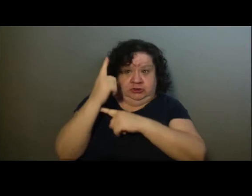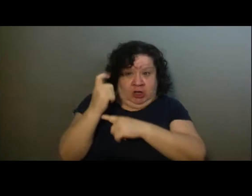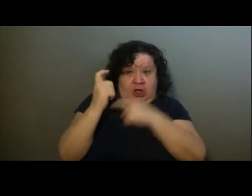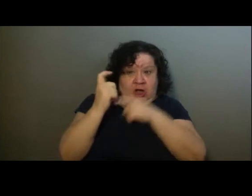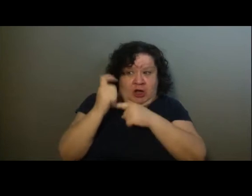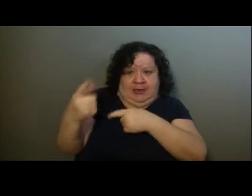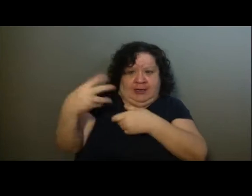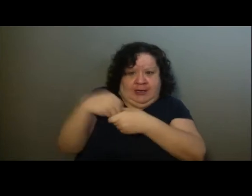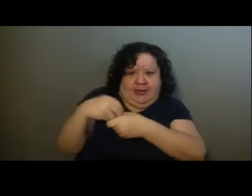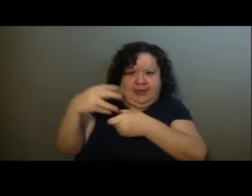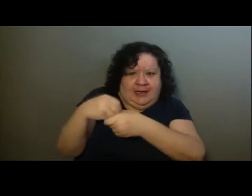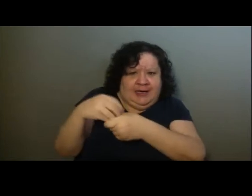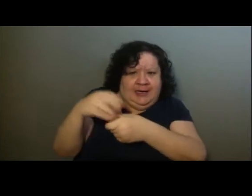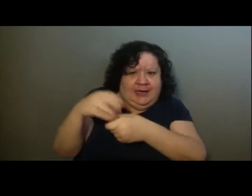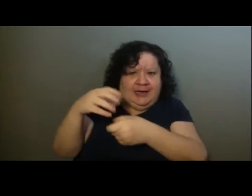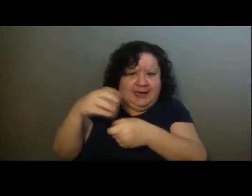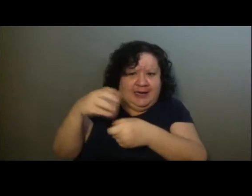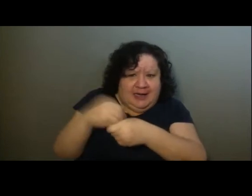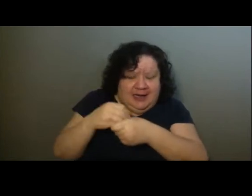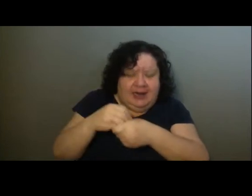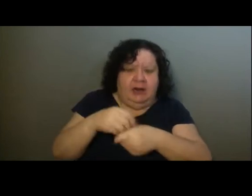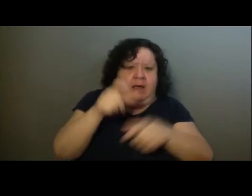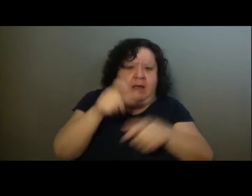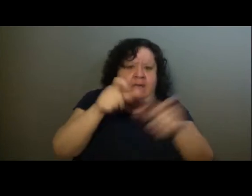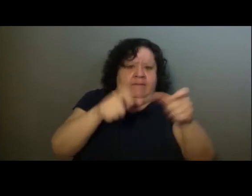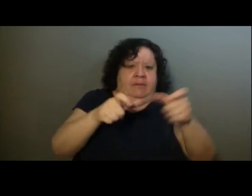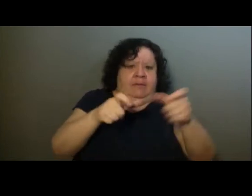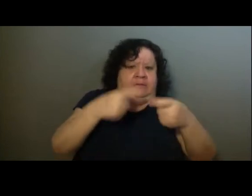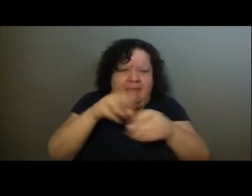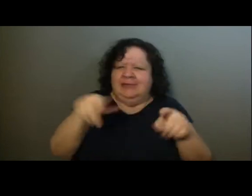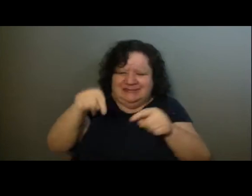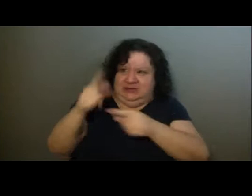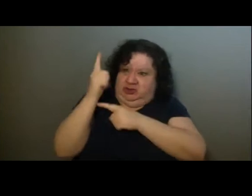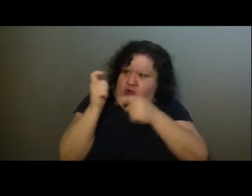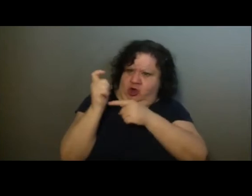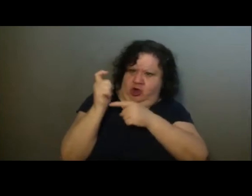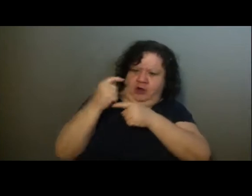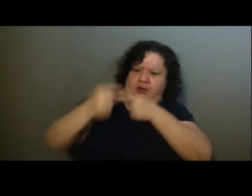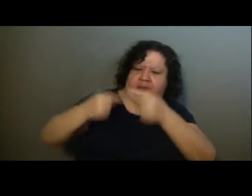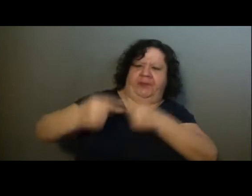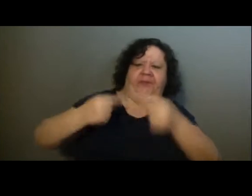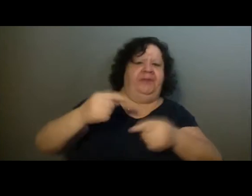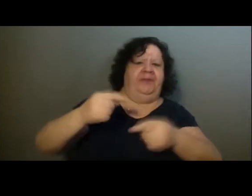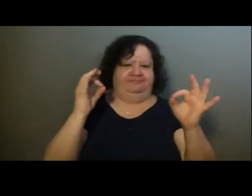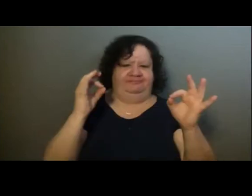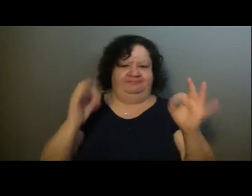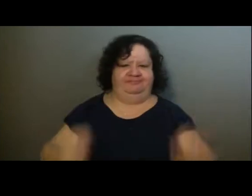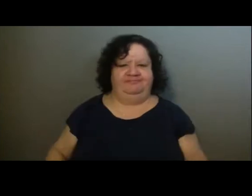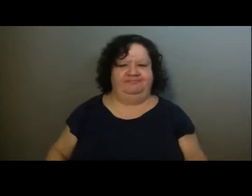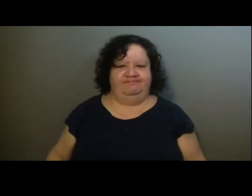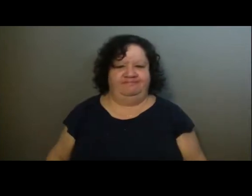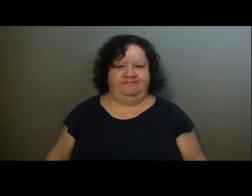barriers to inclusion are taken into consideration. And the most effective way to do so is to work closely with persons